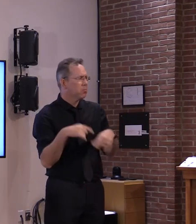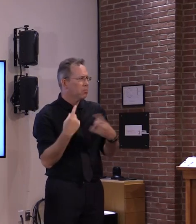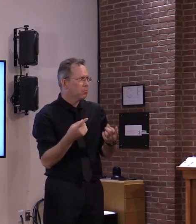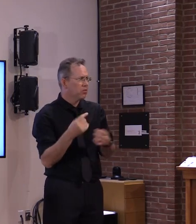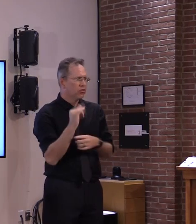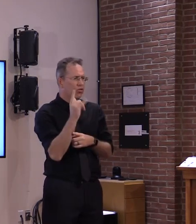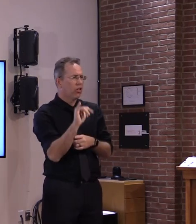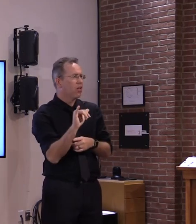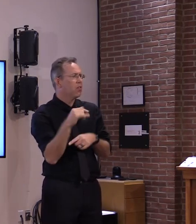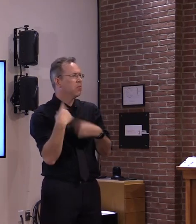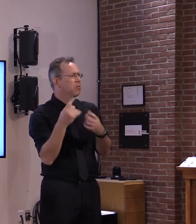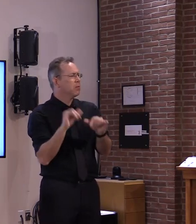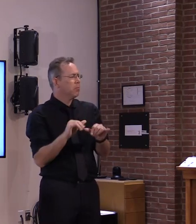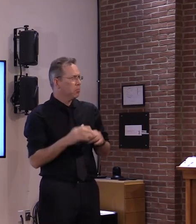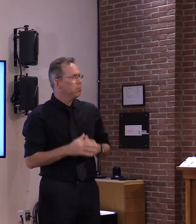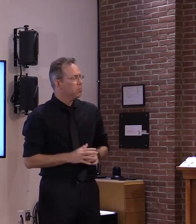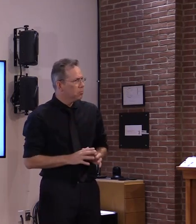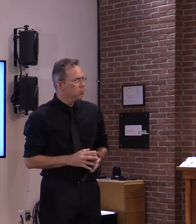which is wonderful.